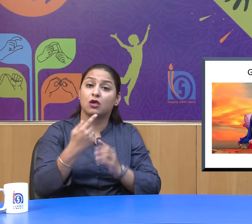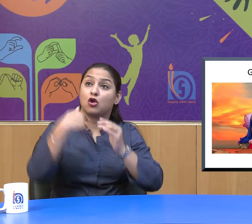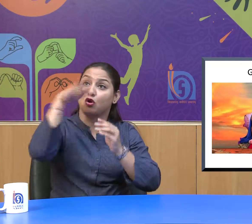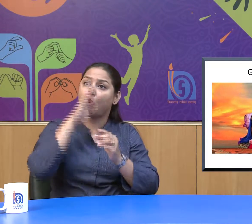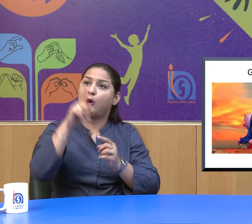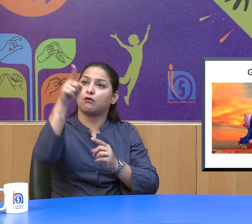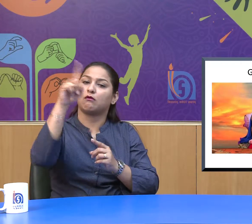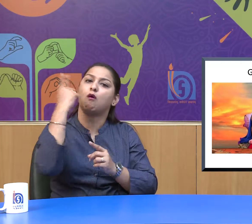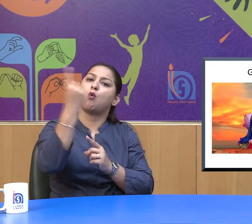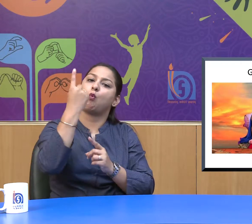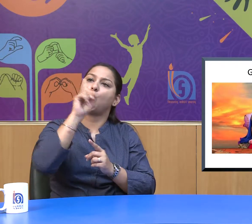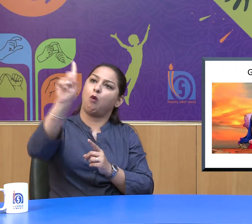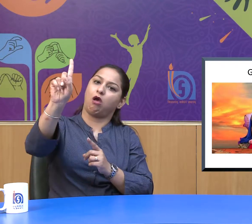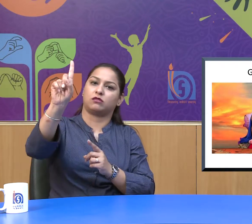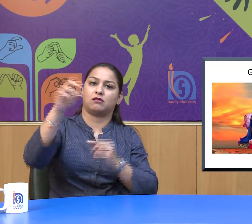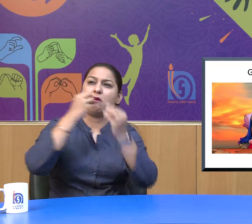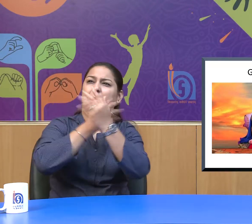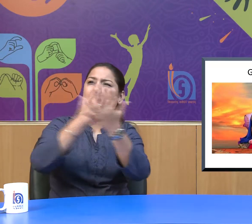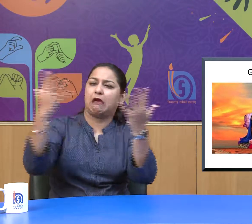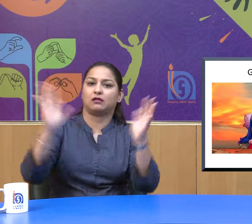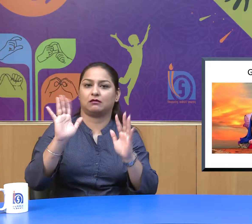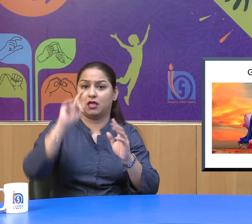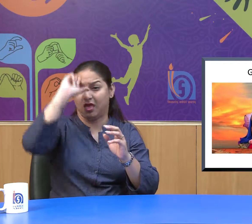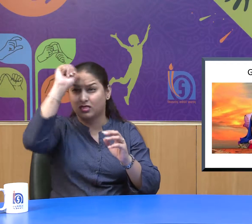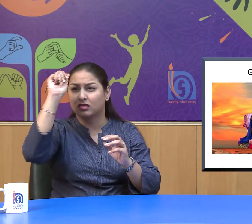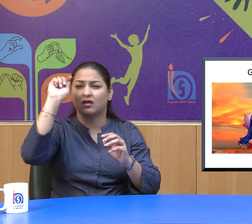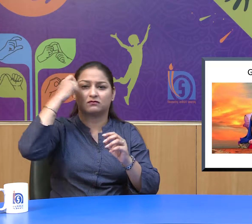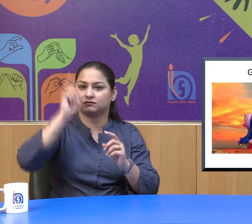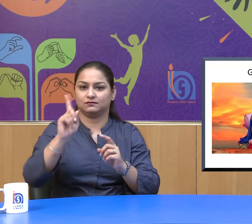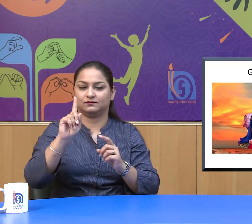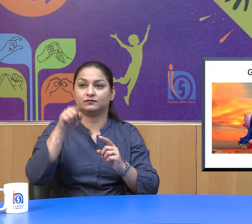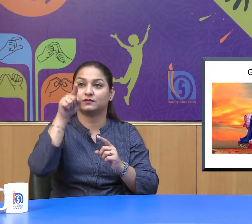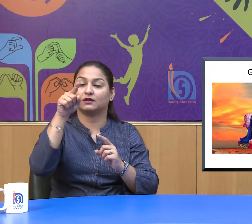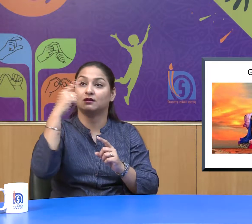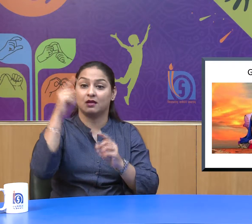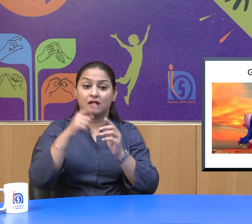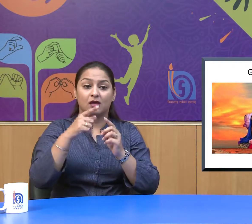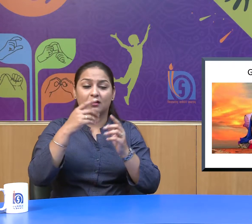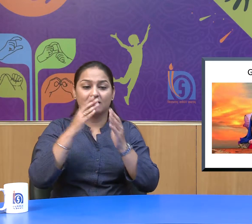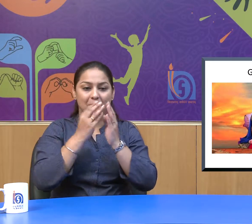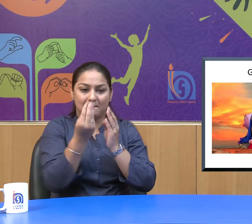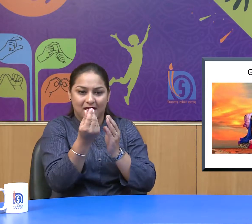God. He strongly denounced idol worship,